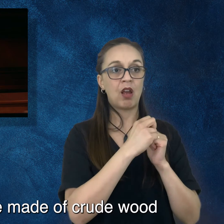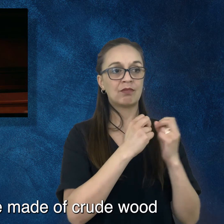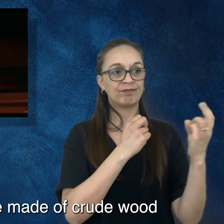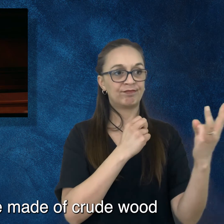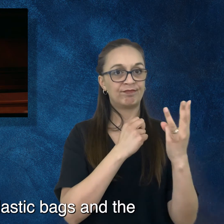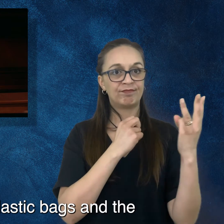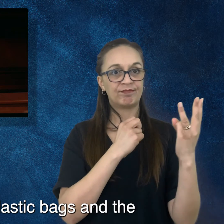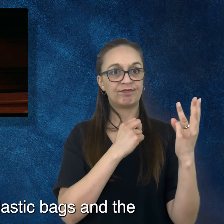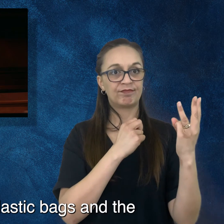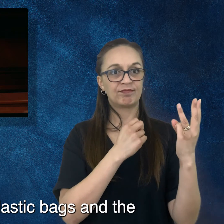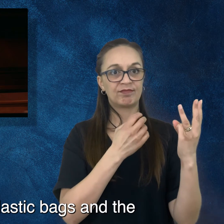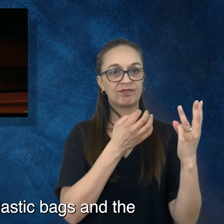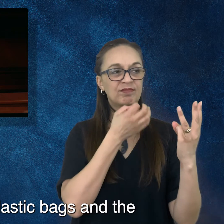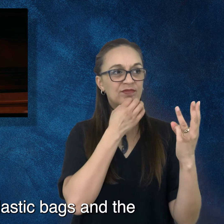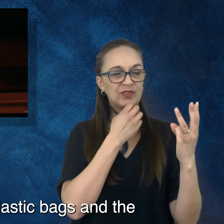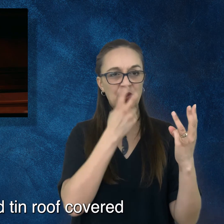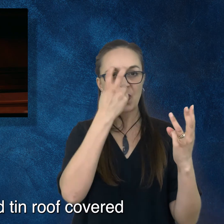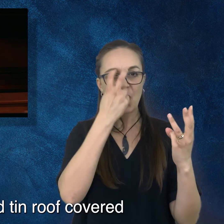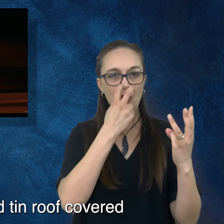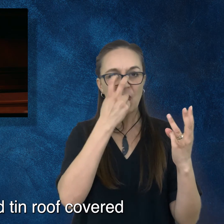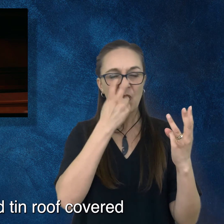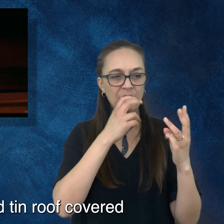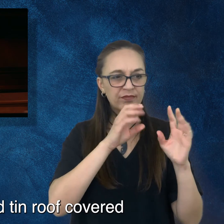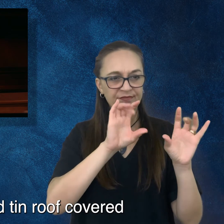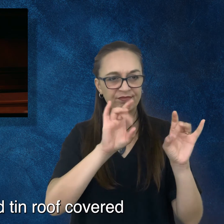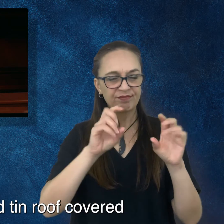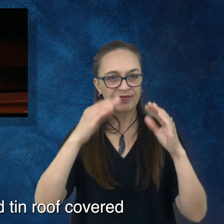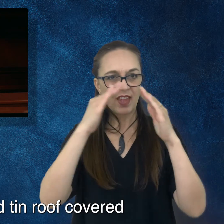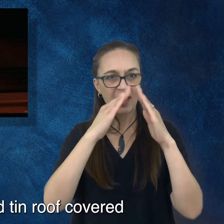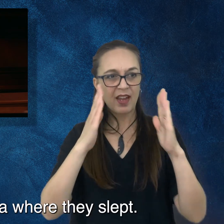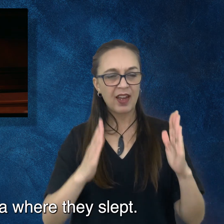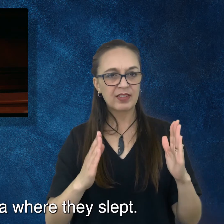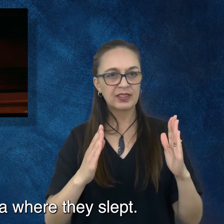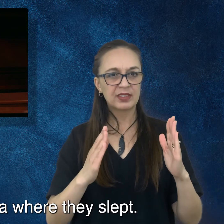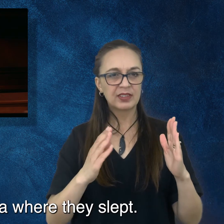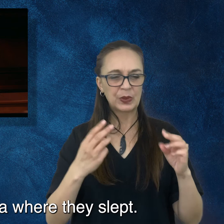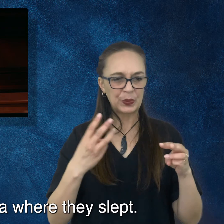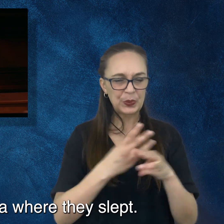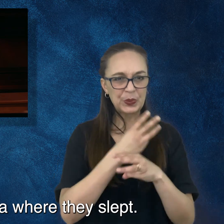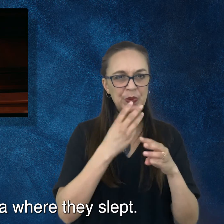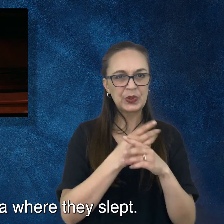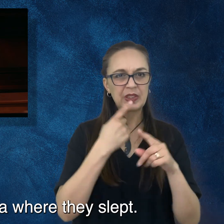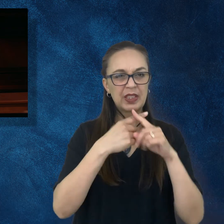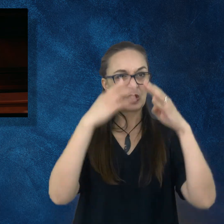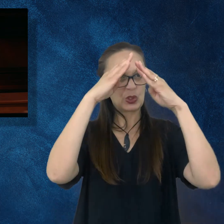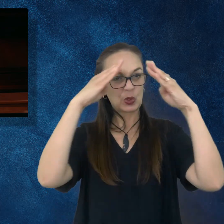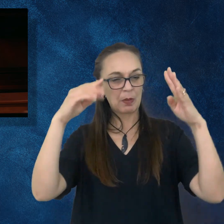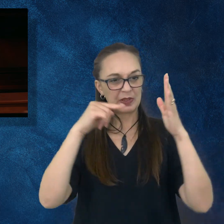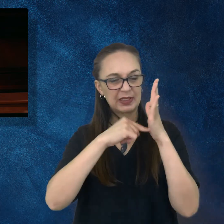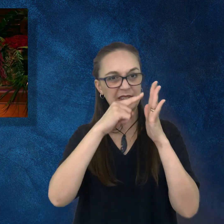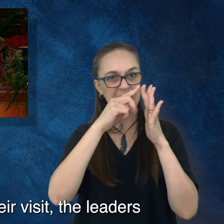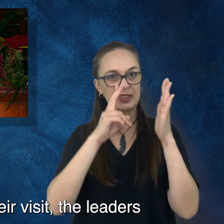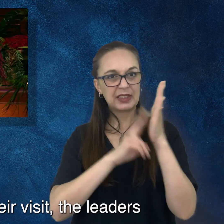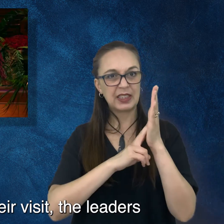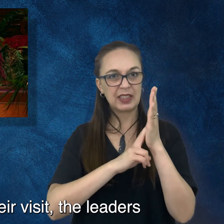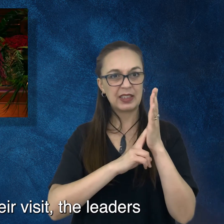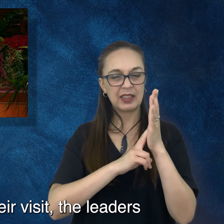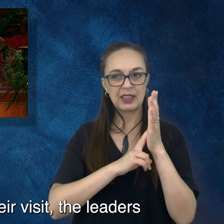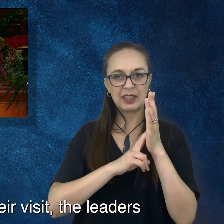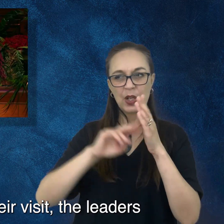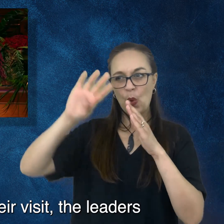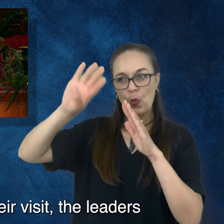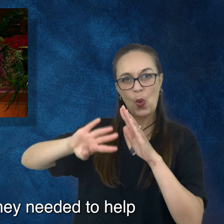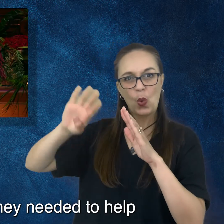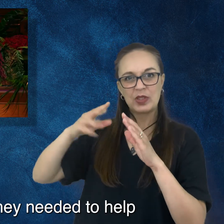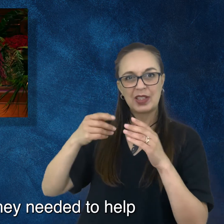were made of crude wood lined with plastic bags, and the corrugated tin roof covered only the area where they slept. Following their